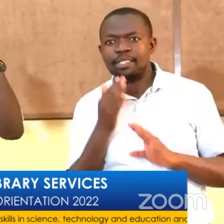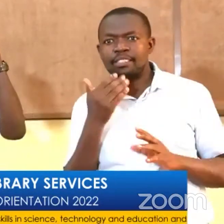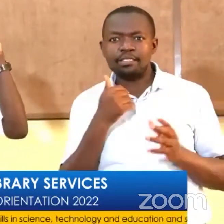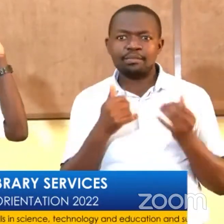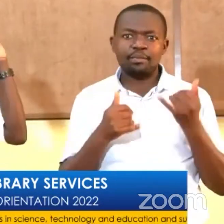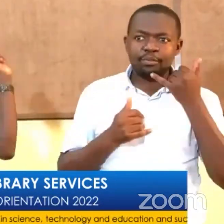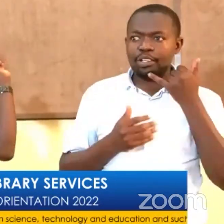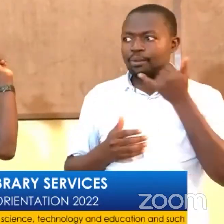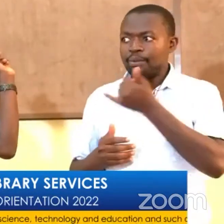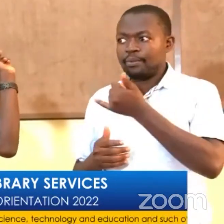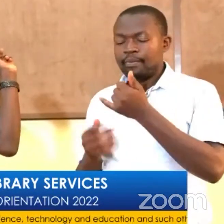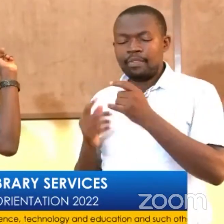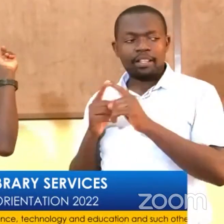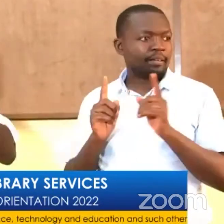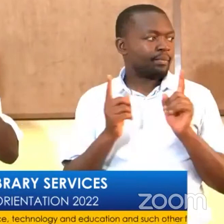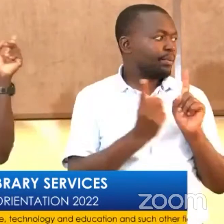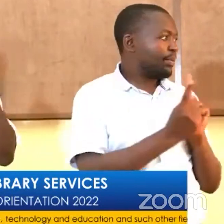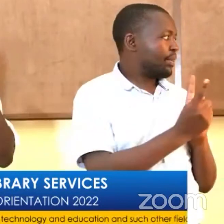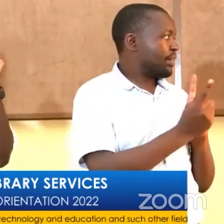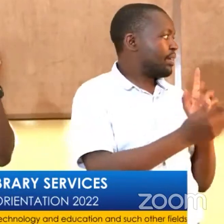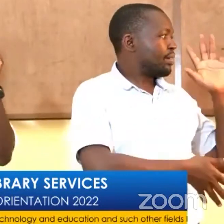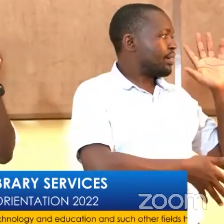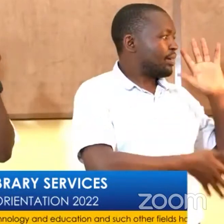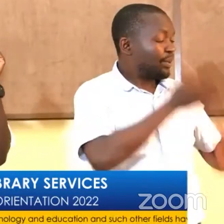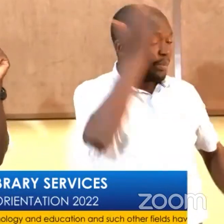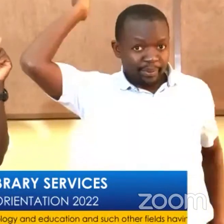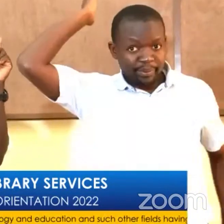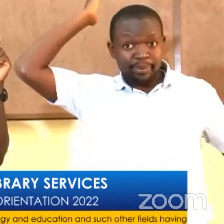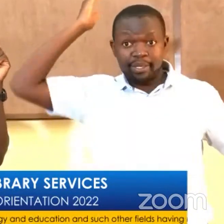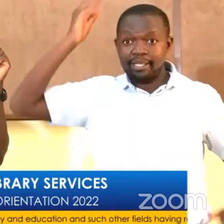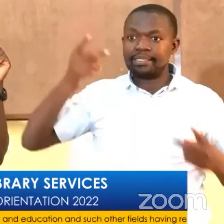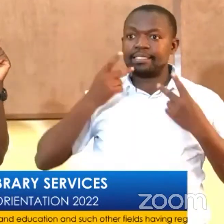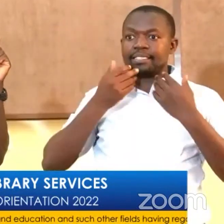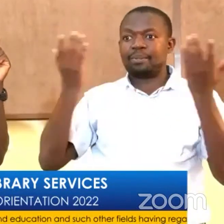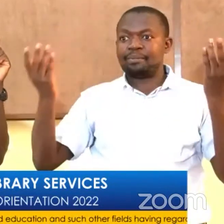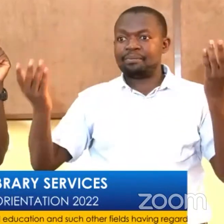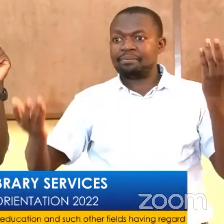time you turn like this, they are not seen. They are invisible.